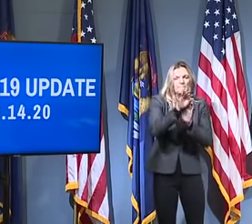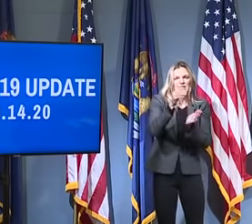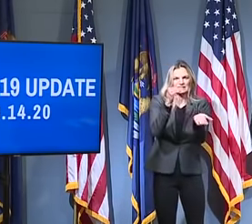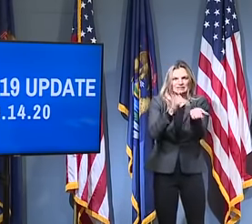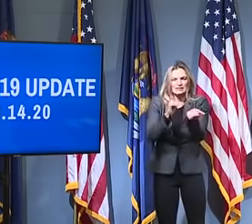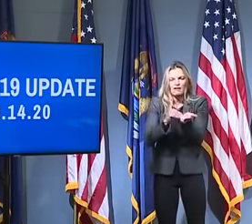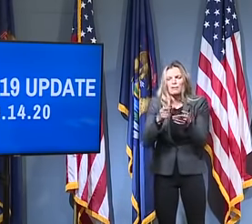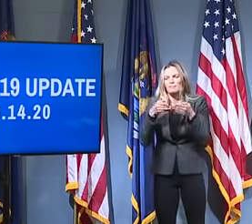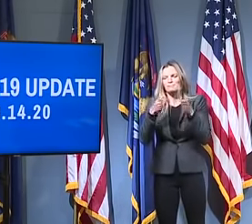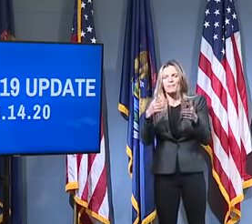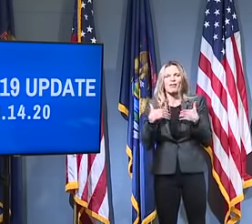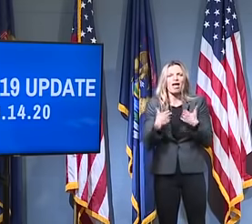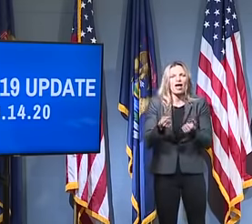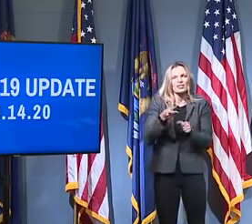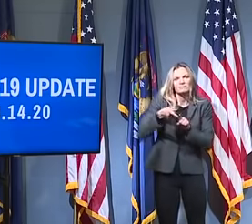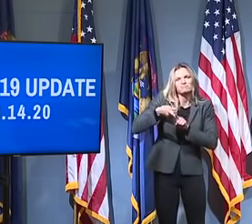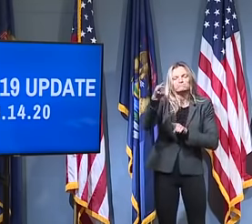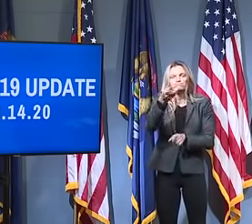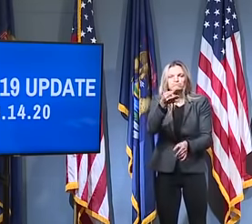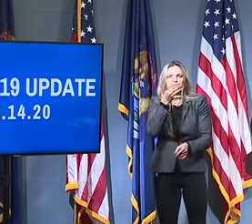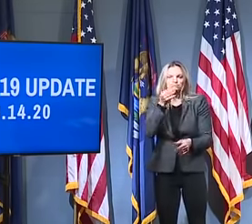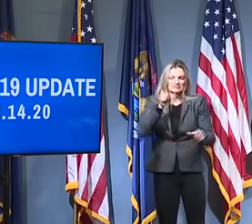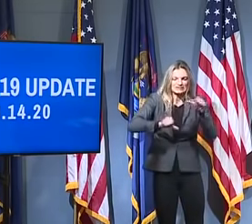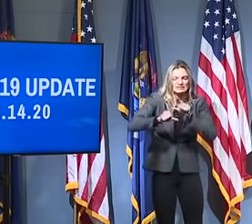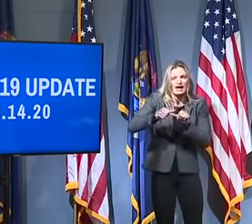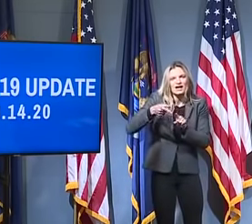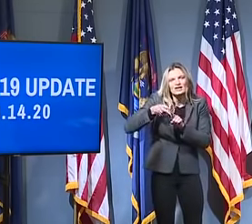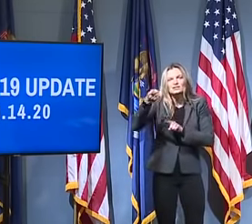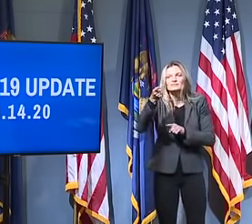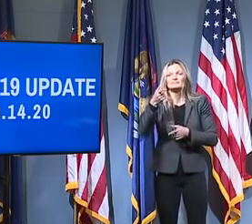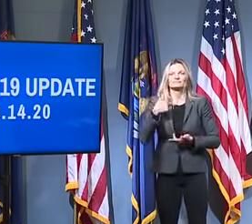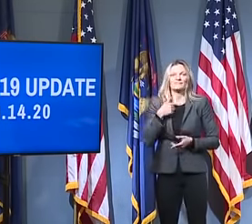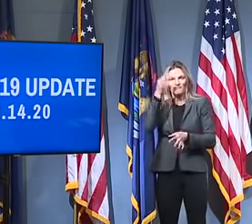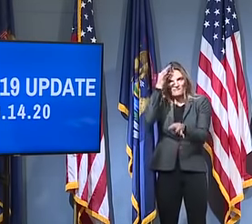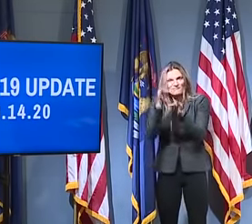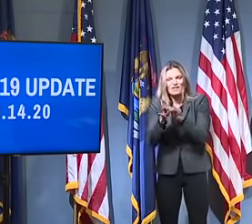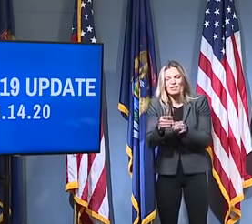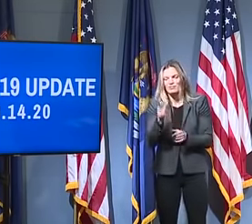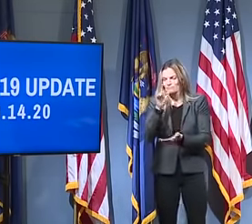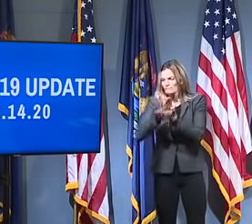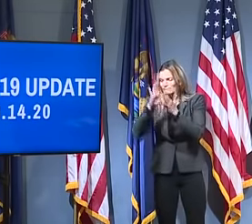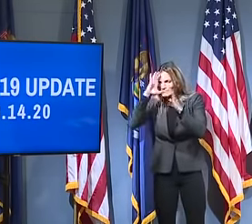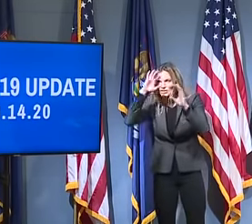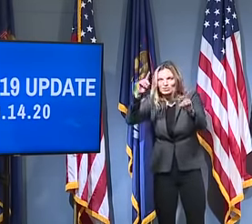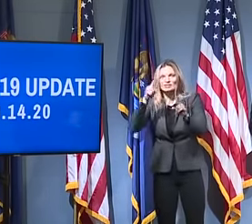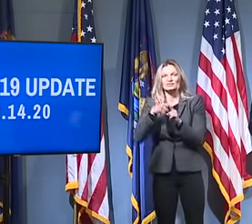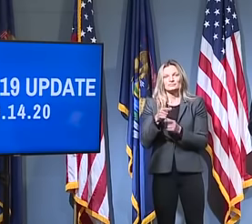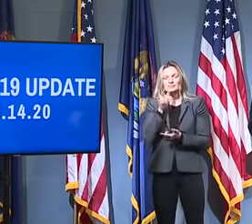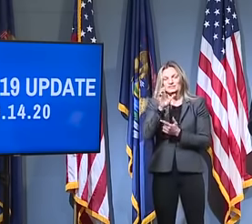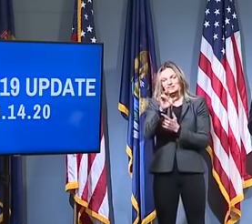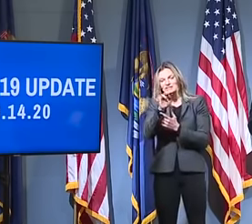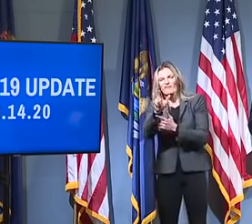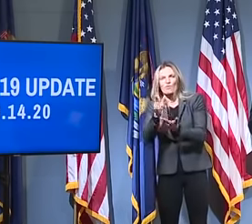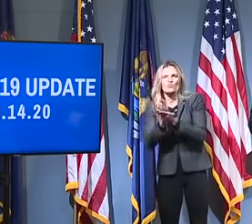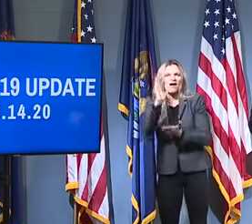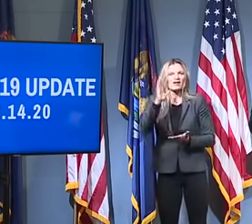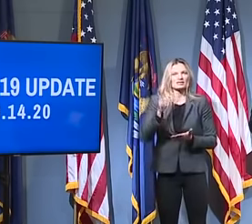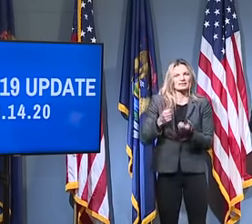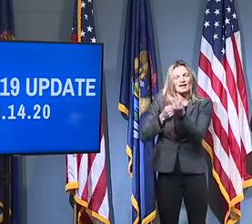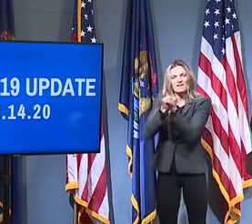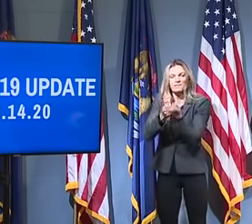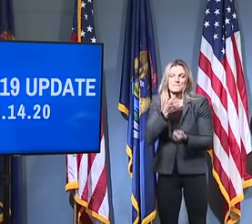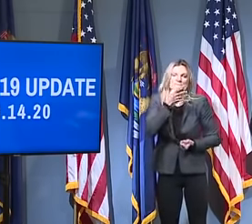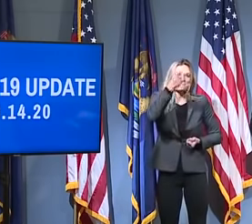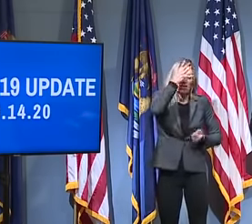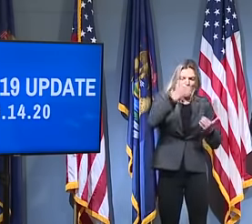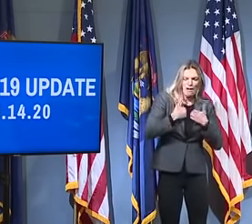doctors, public health experts, scientists, community leaders, faith leaders, academics, civil rights advocates, labor leaders, parents,